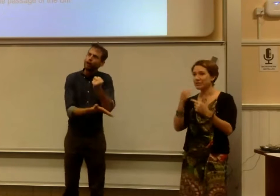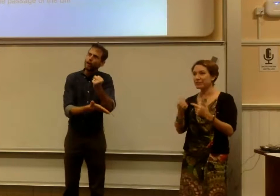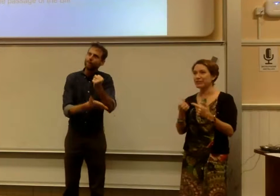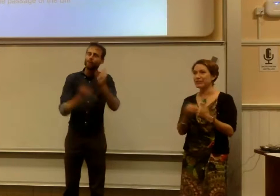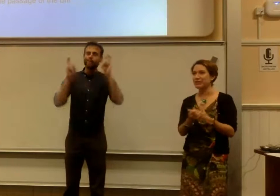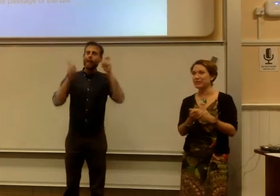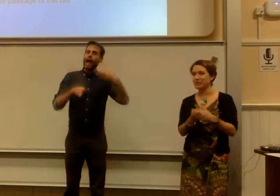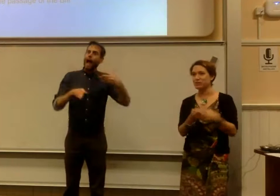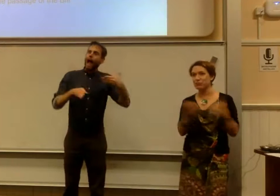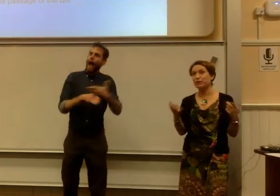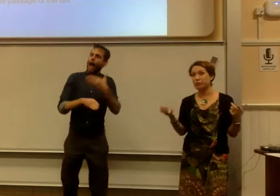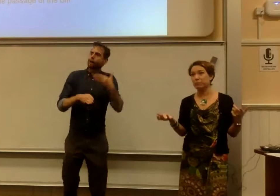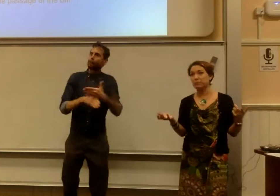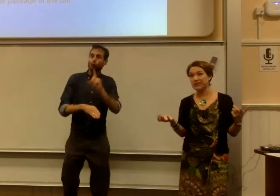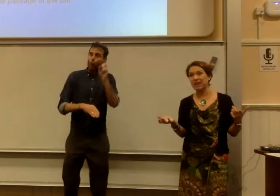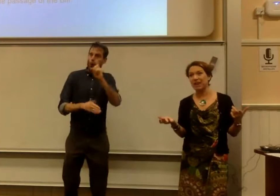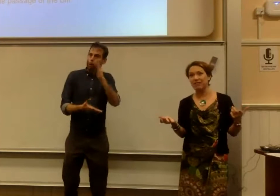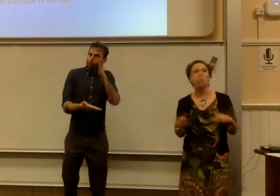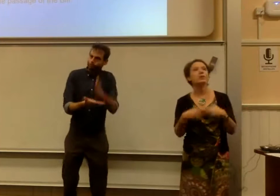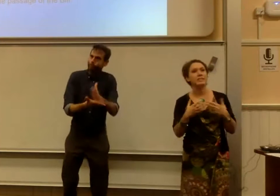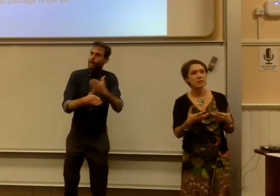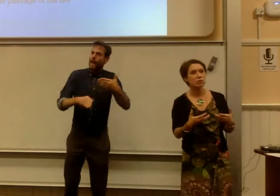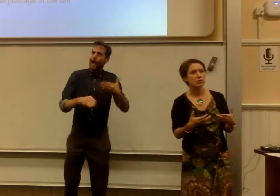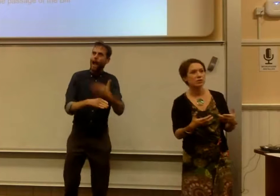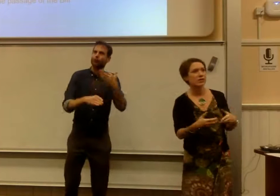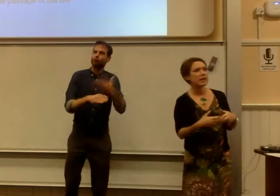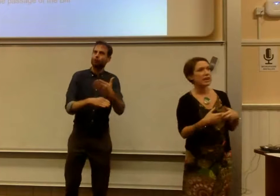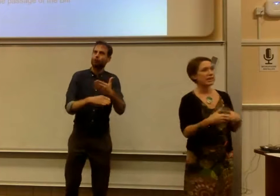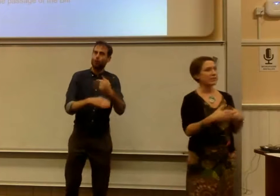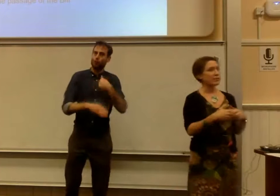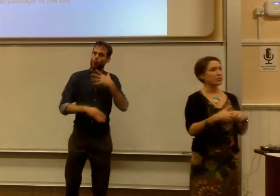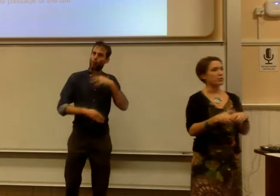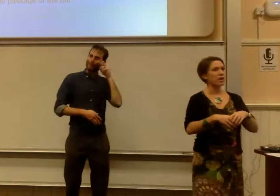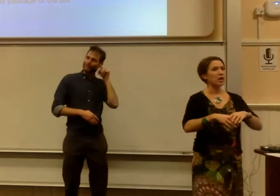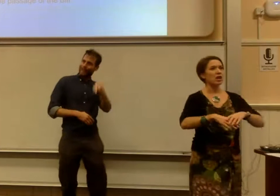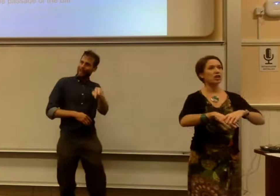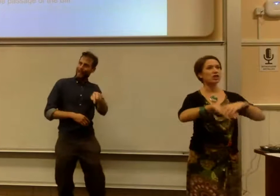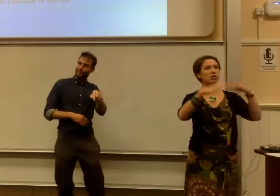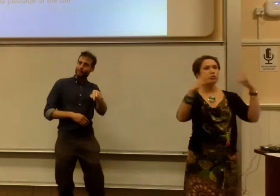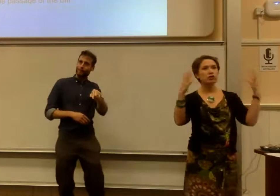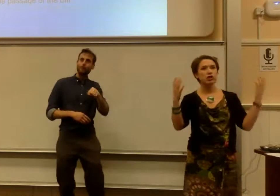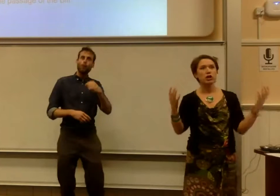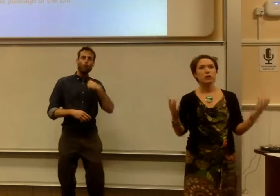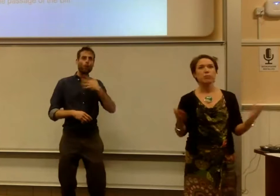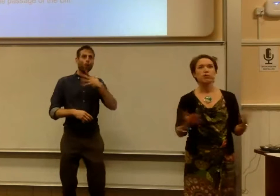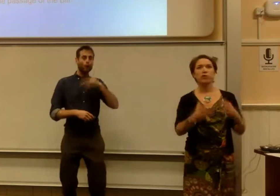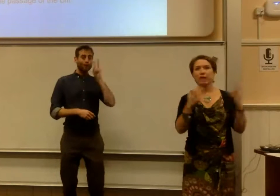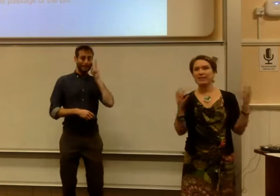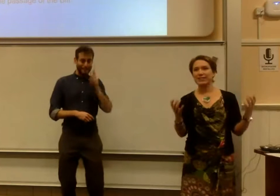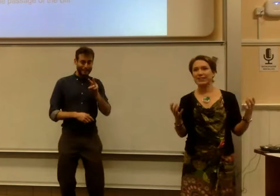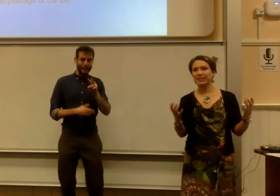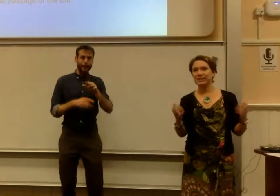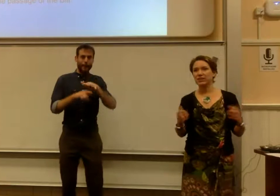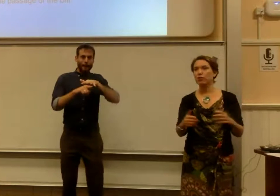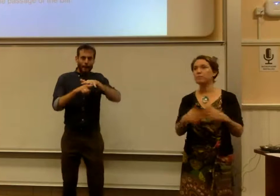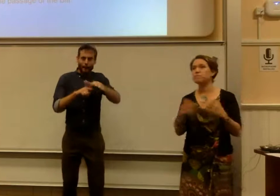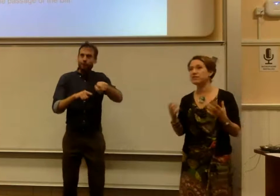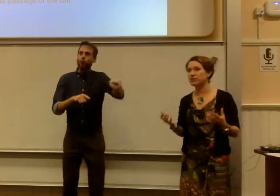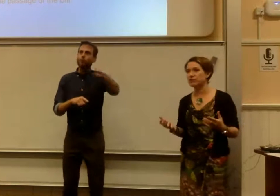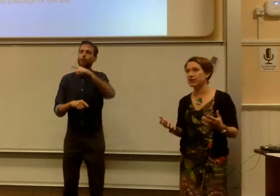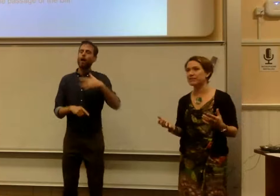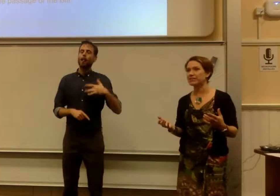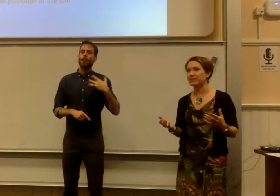a difference to real people's lives. What we didn't want is for it to be a huge bureaucratic